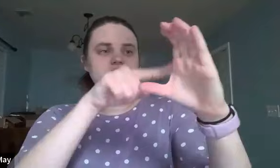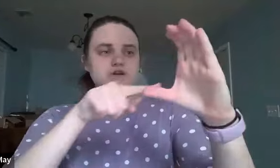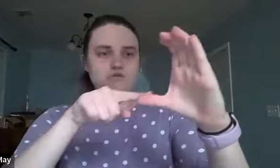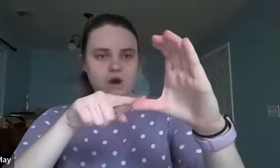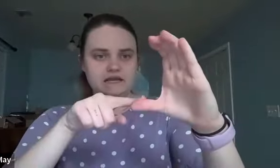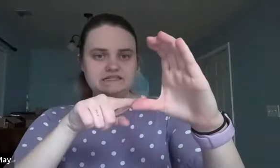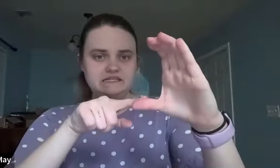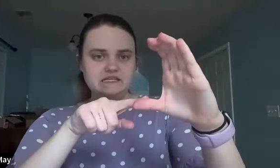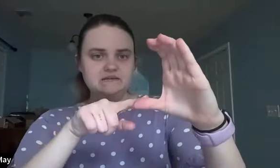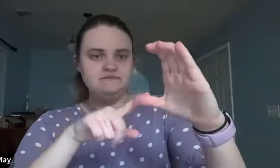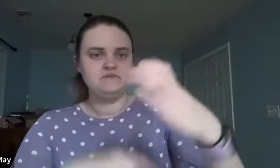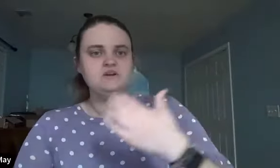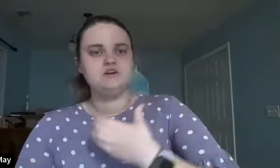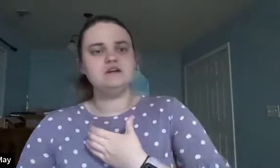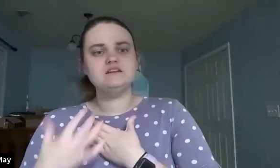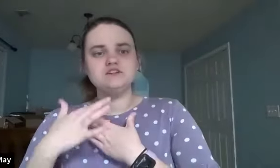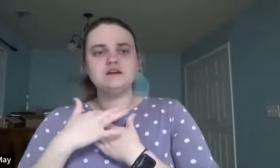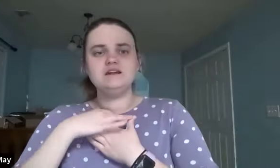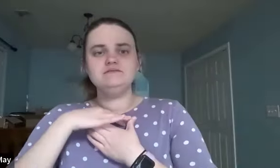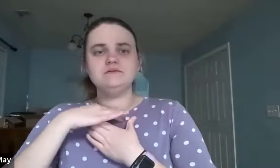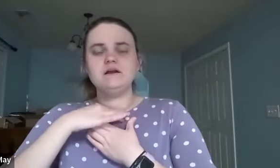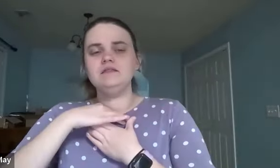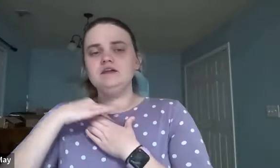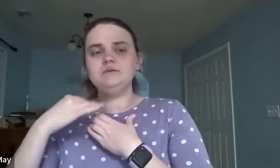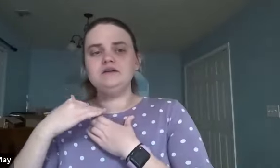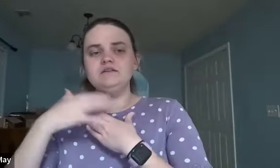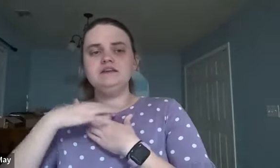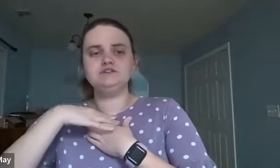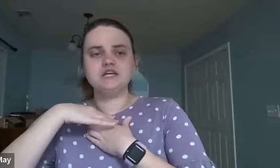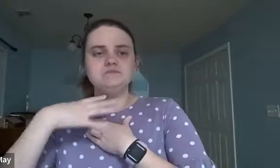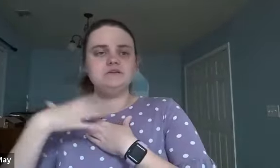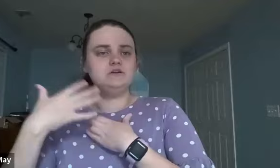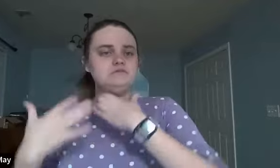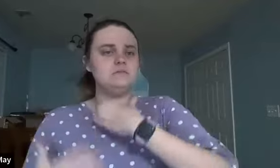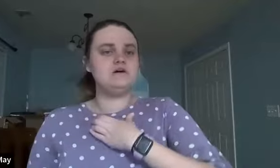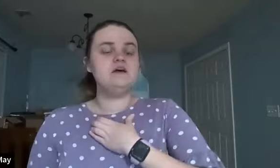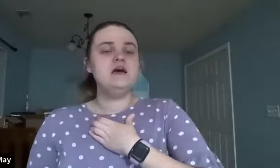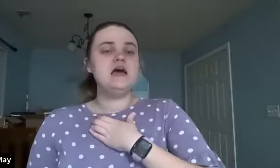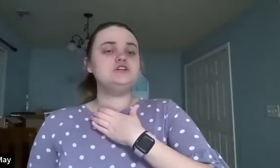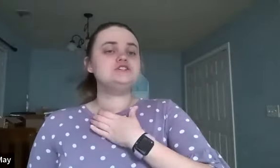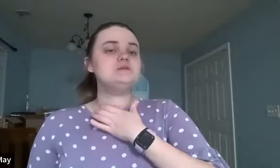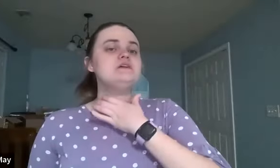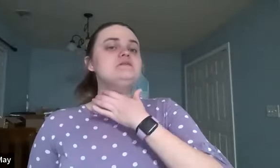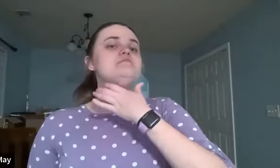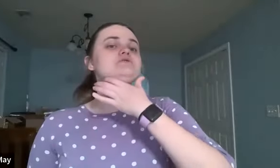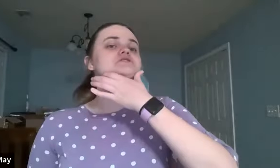very wide C. You're going to kind of start kind of a little bit on like your chest, but a little above. And you're just going to make the